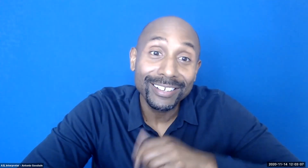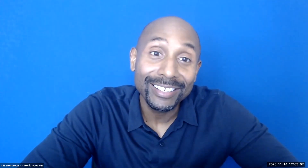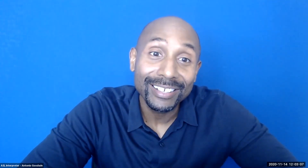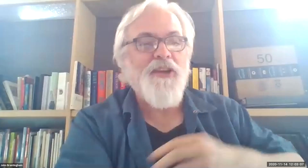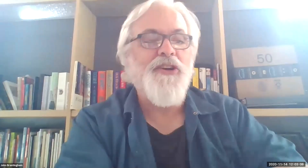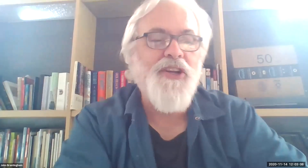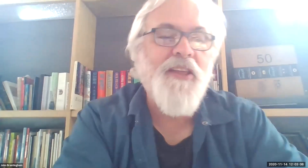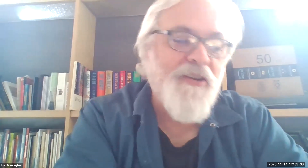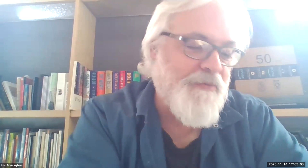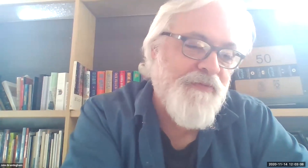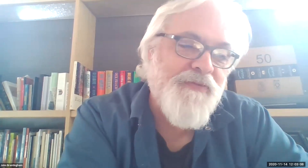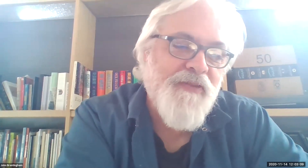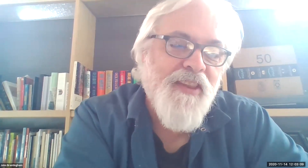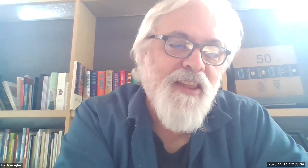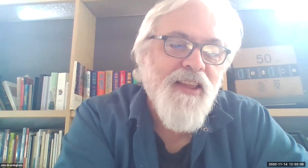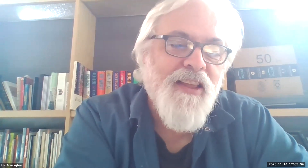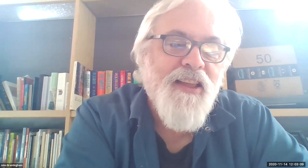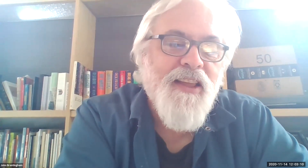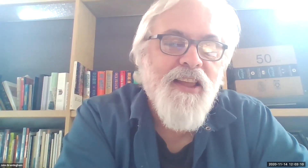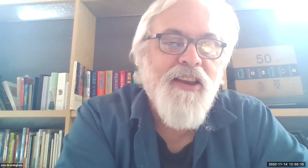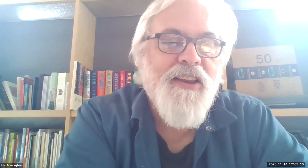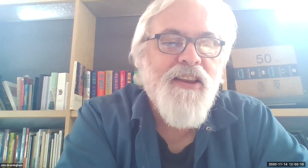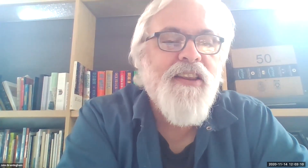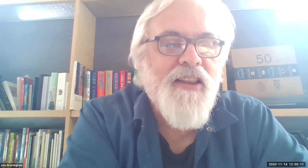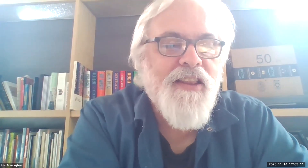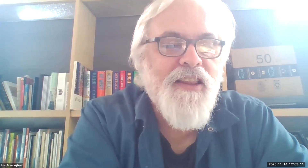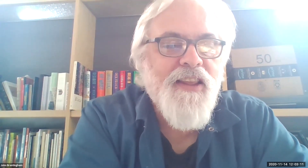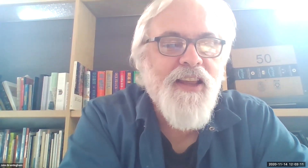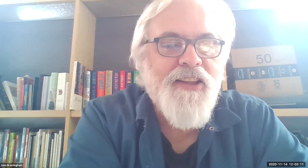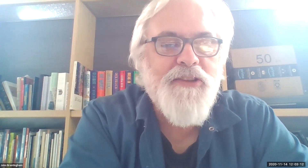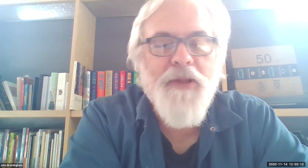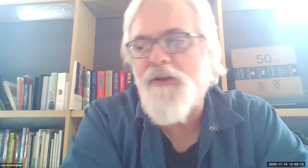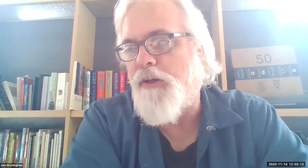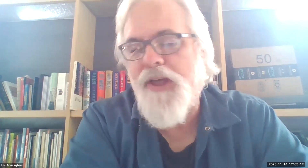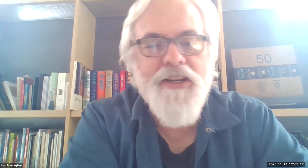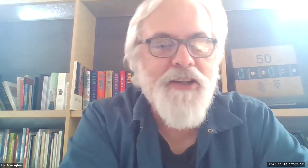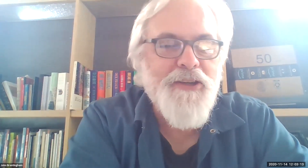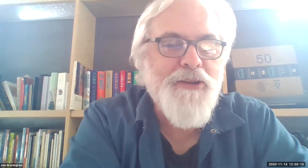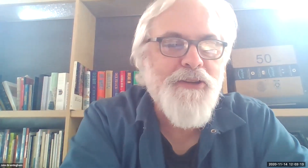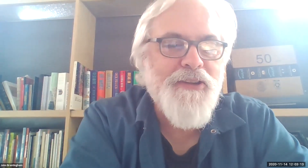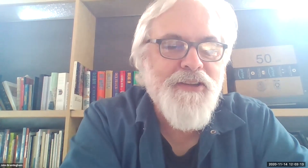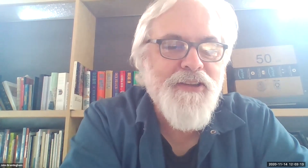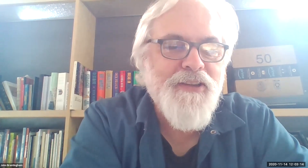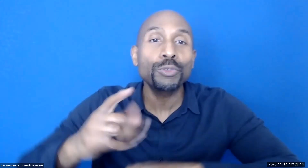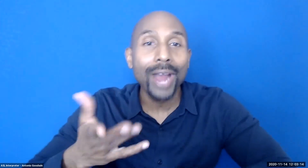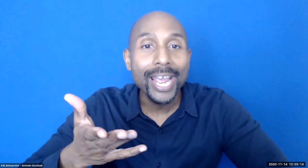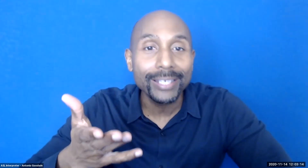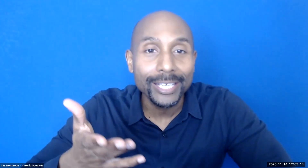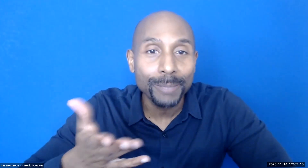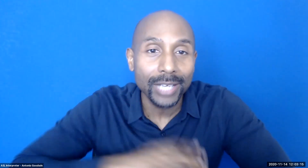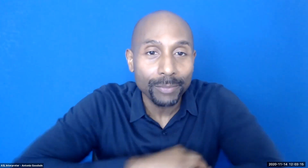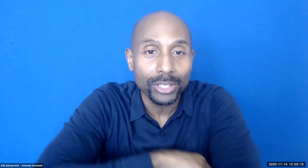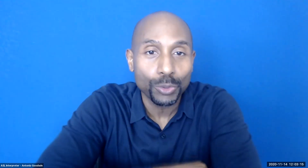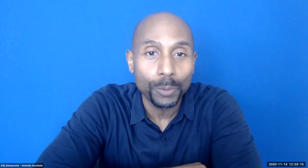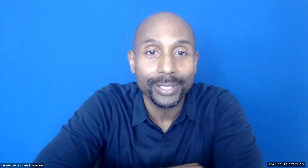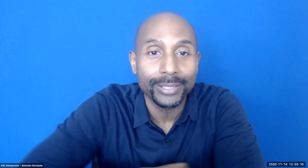there? The ranger, Jonathan. Oh yeah. Yeah, he explained the whole thing to their students. Oh, that's right.